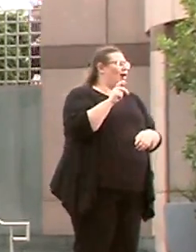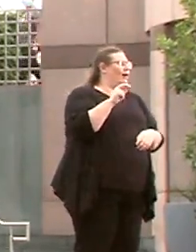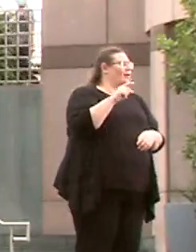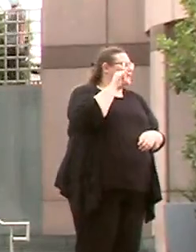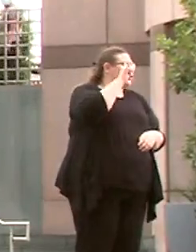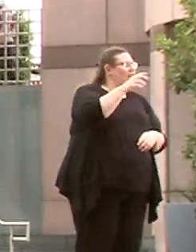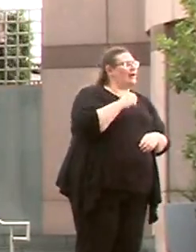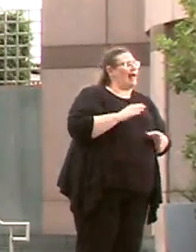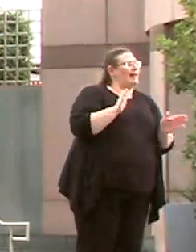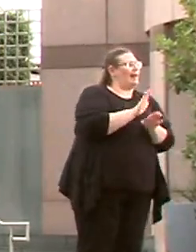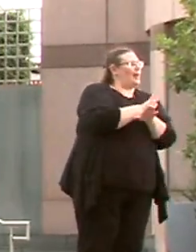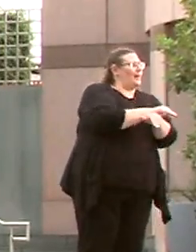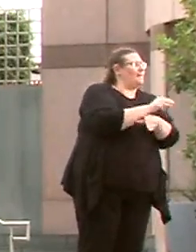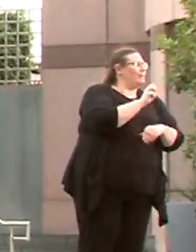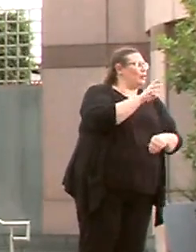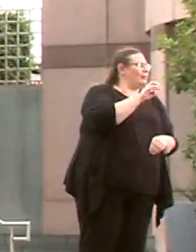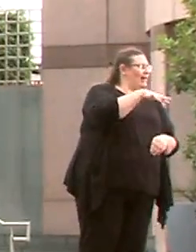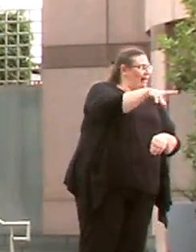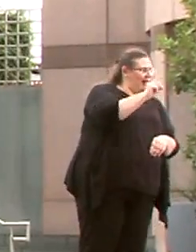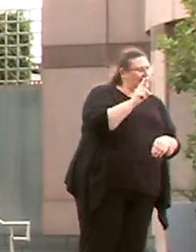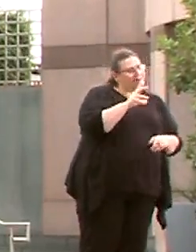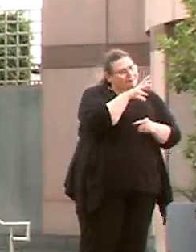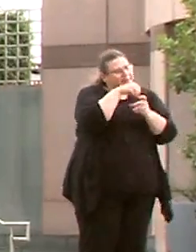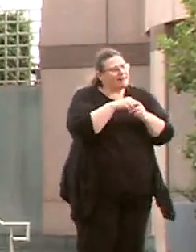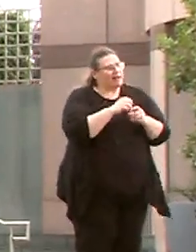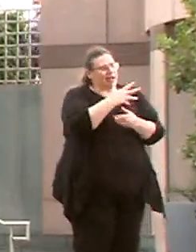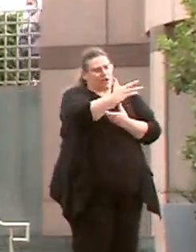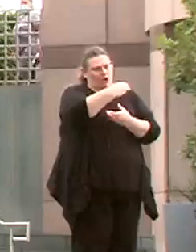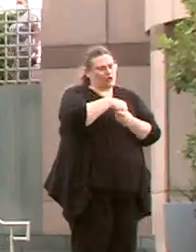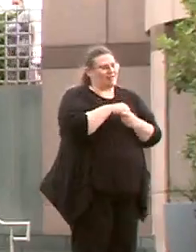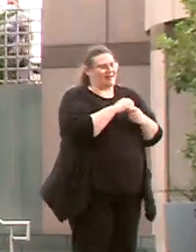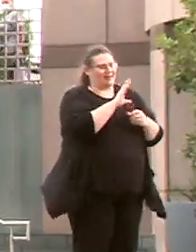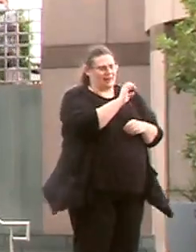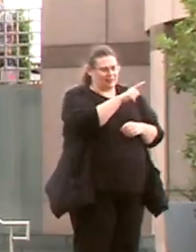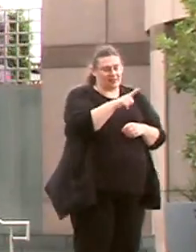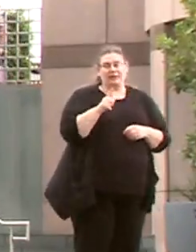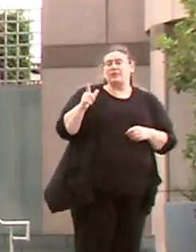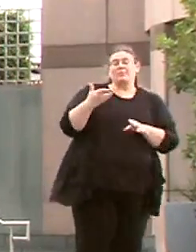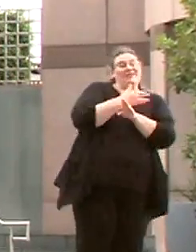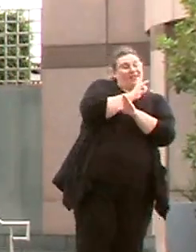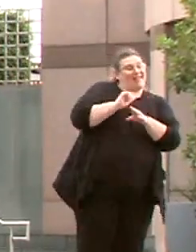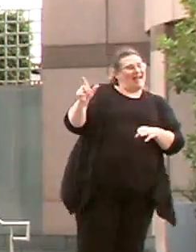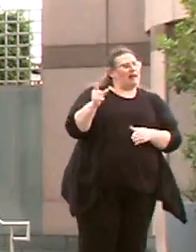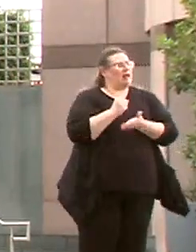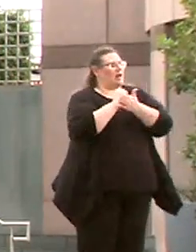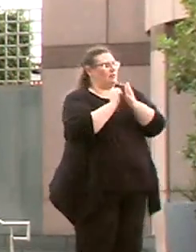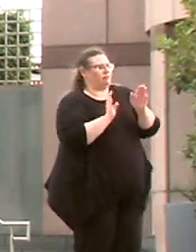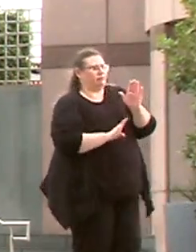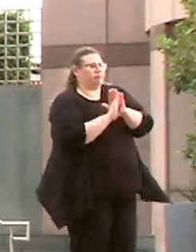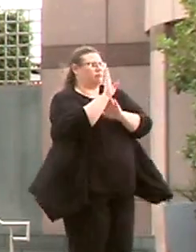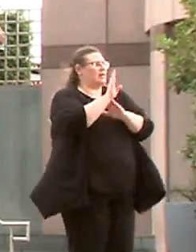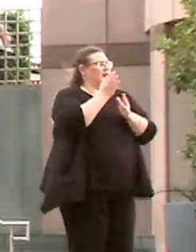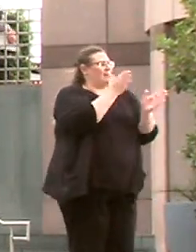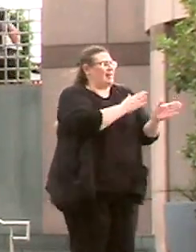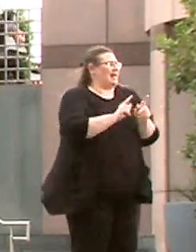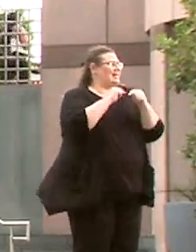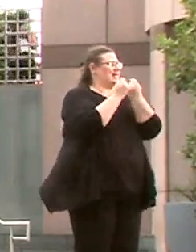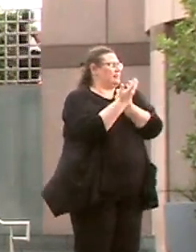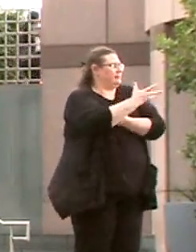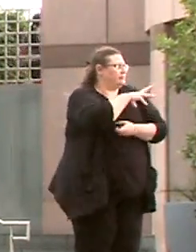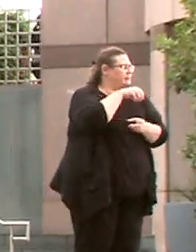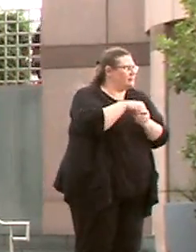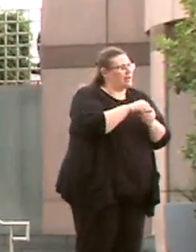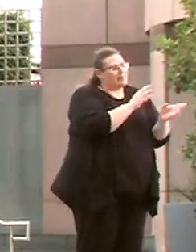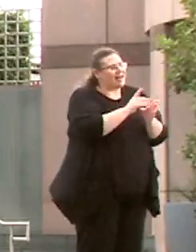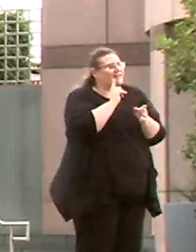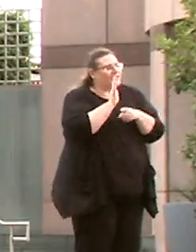Little Mermaid. He's also part of Disney's Creative Inclusion Council. Prior to this, Ryan helped to build the studio integrated planning team and oversaw planning